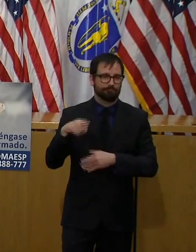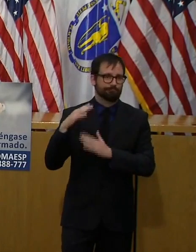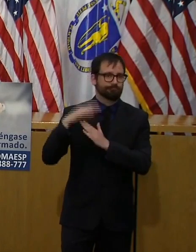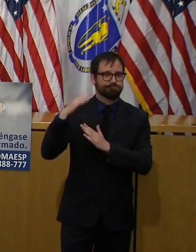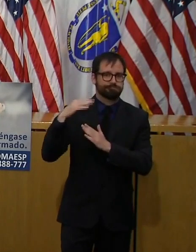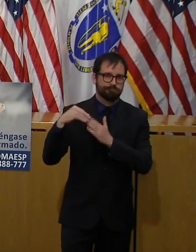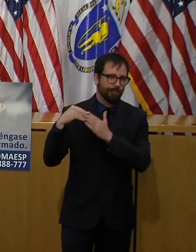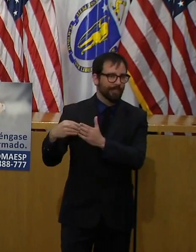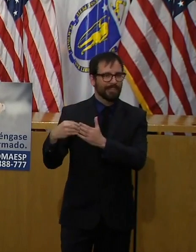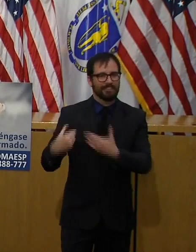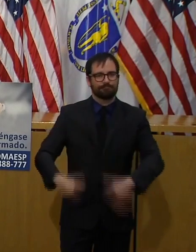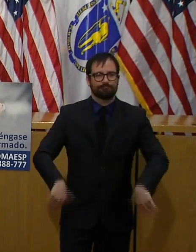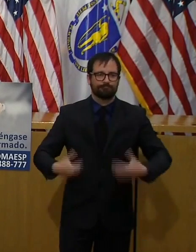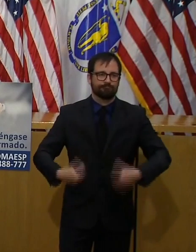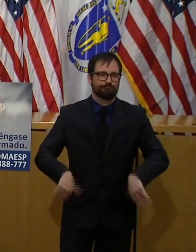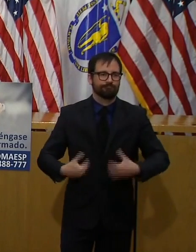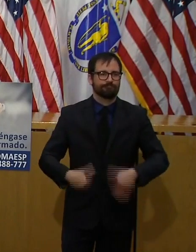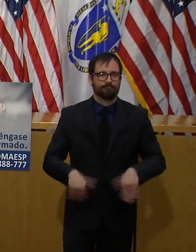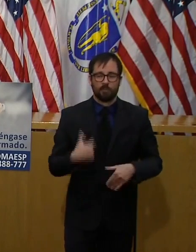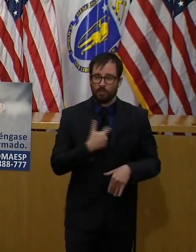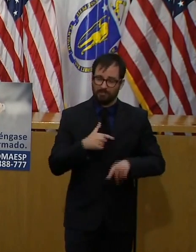131,023 tests. That includes